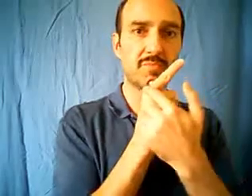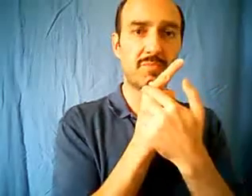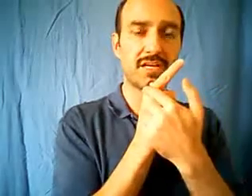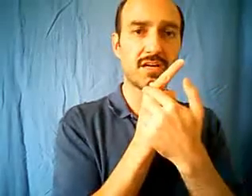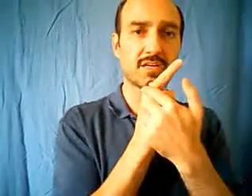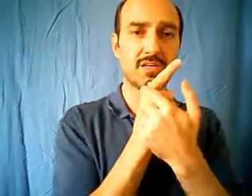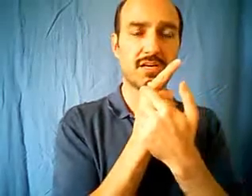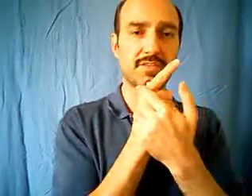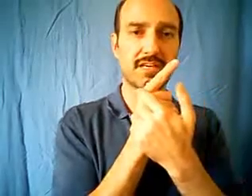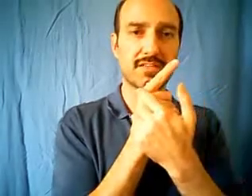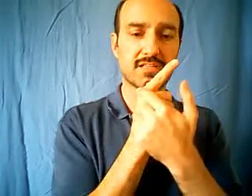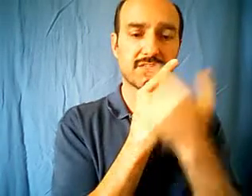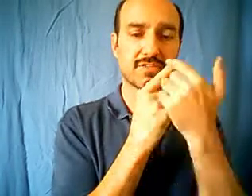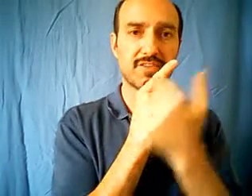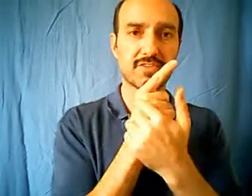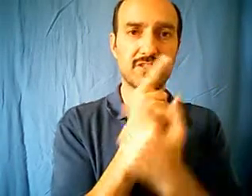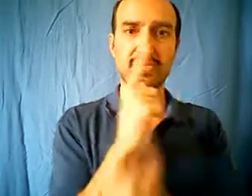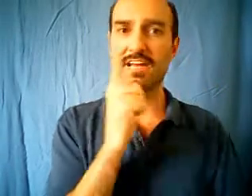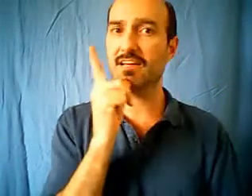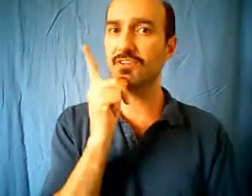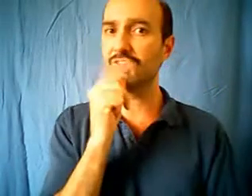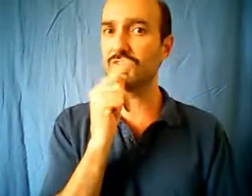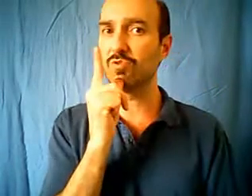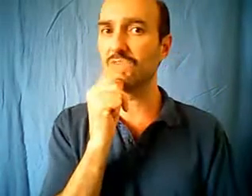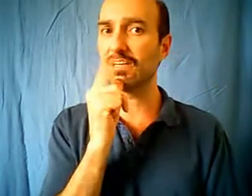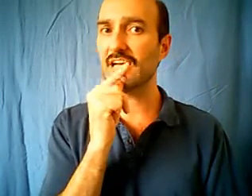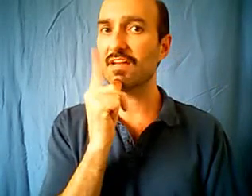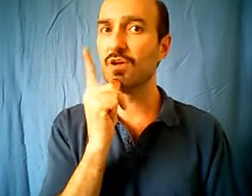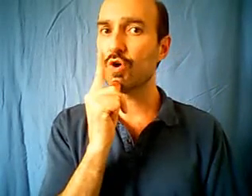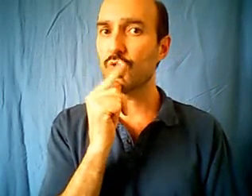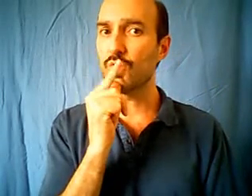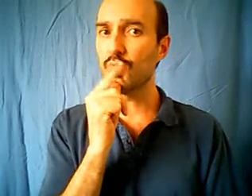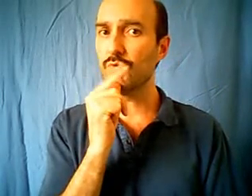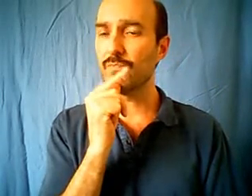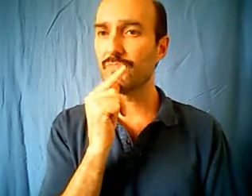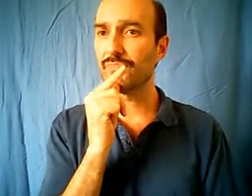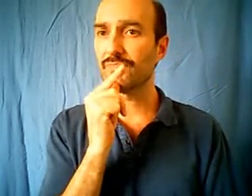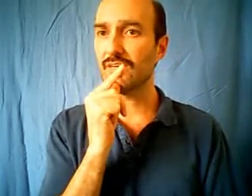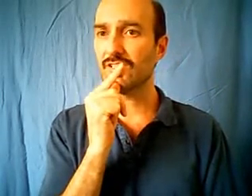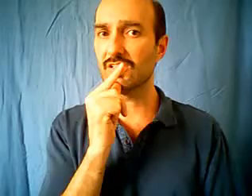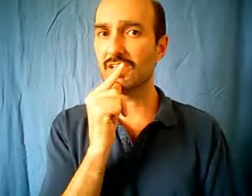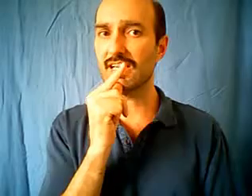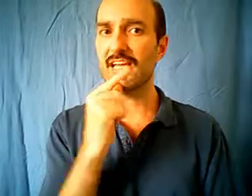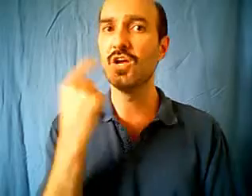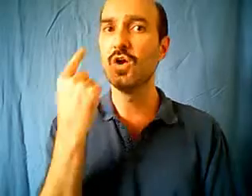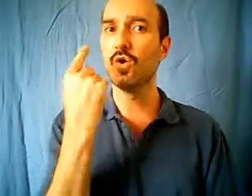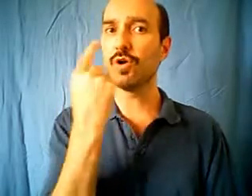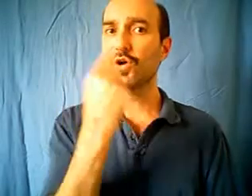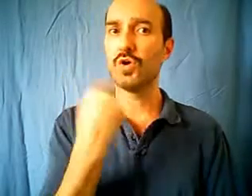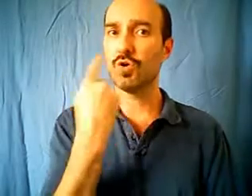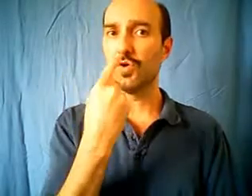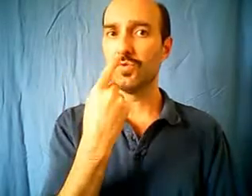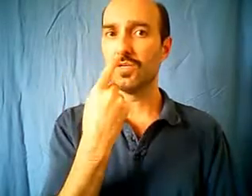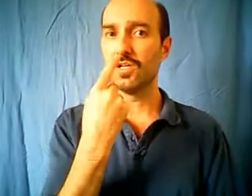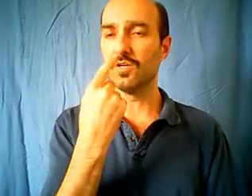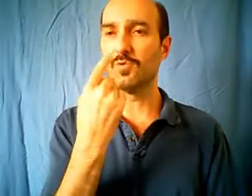big knuckle that connects your finger to your hand, and you just move it like that. Who. I've seen it like that. Or who. A little bit